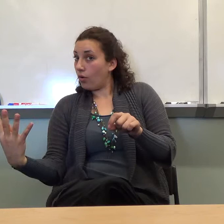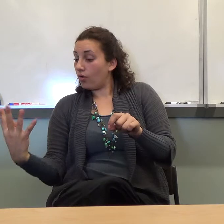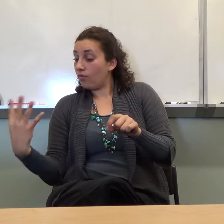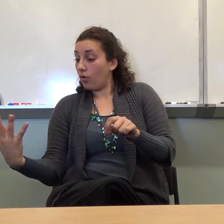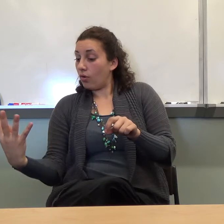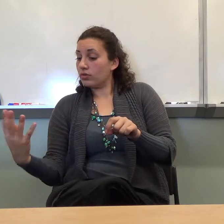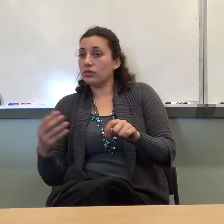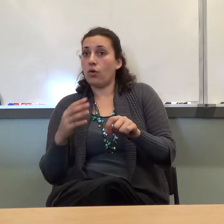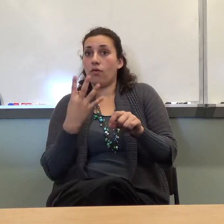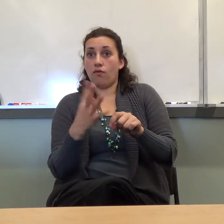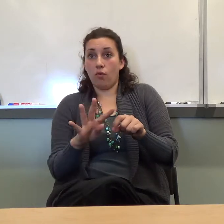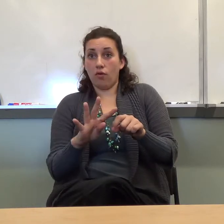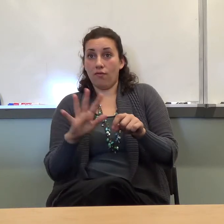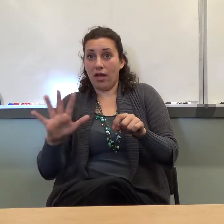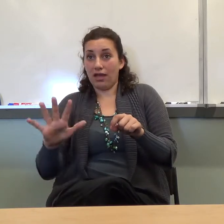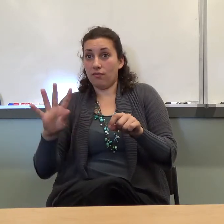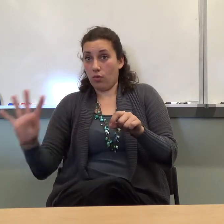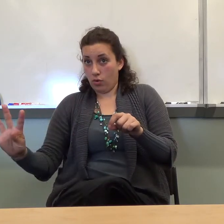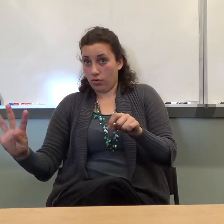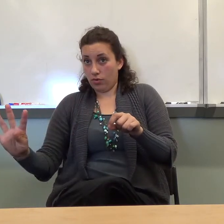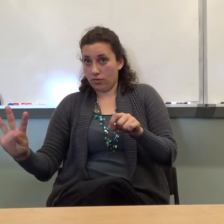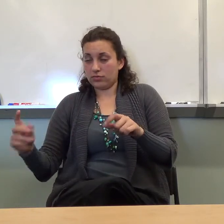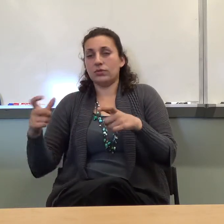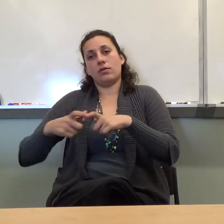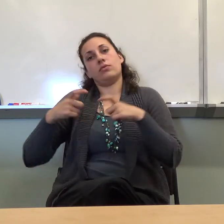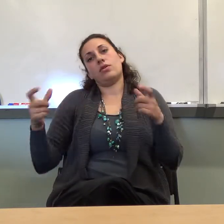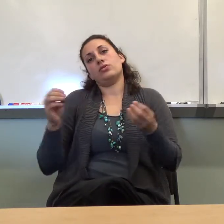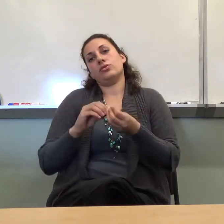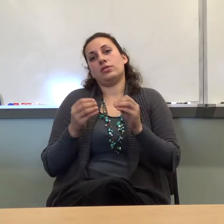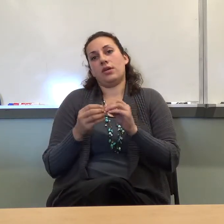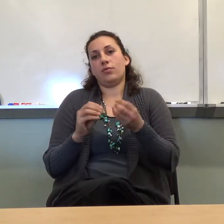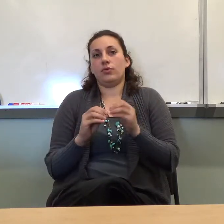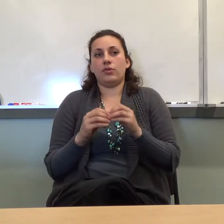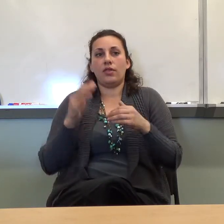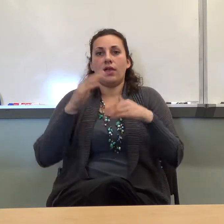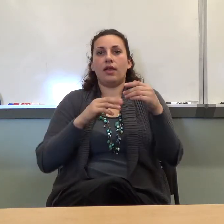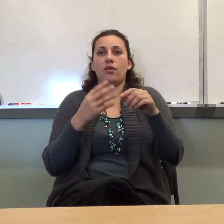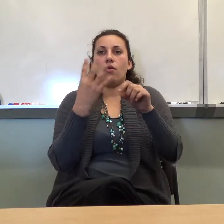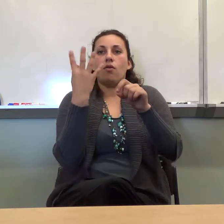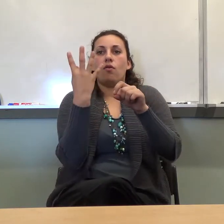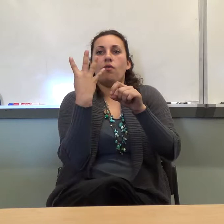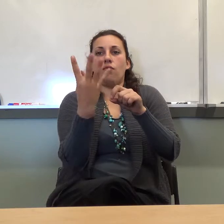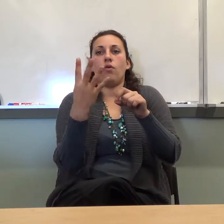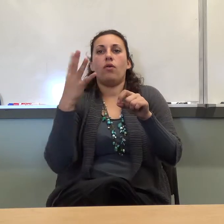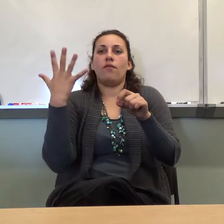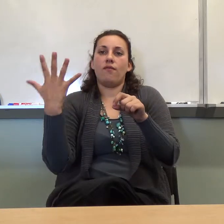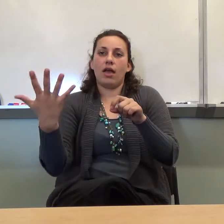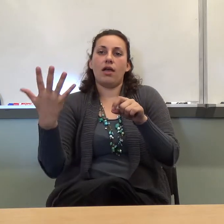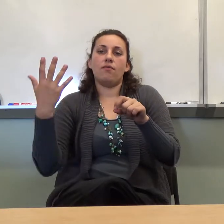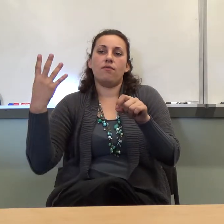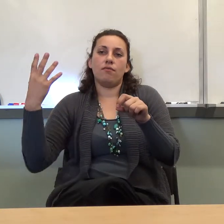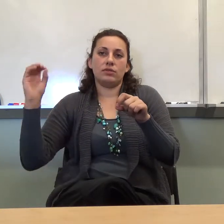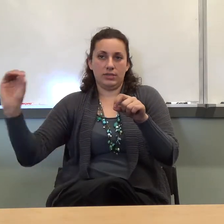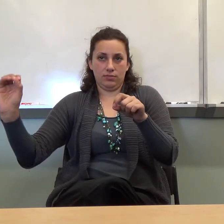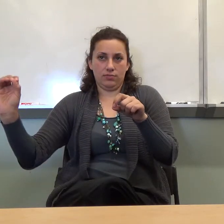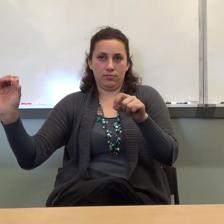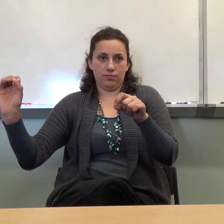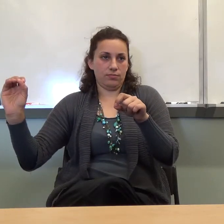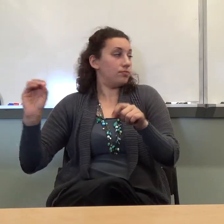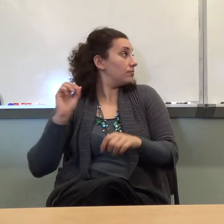number than this is. And so if you're going to look at the order of these things, it would be something like this. This would be